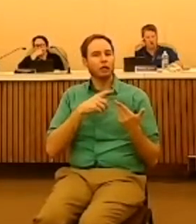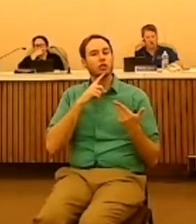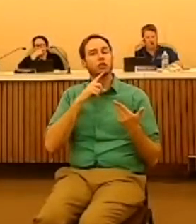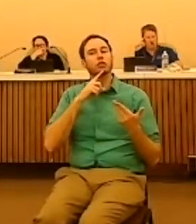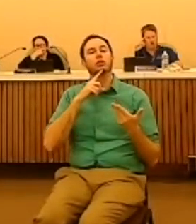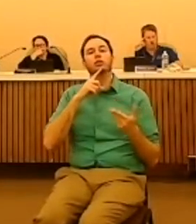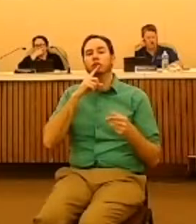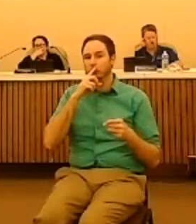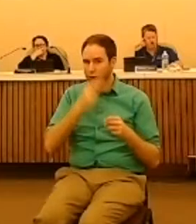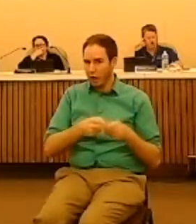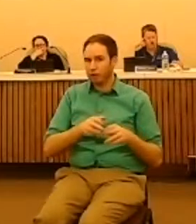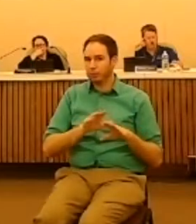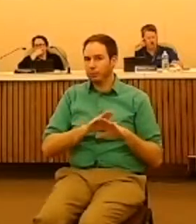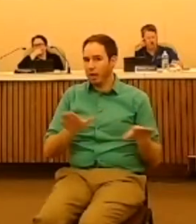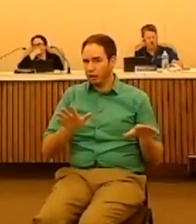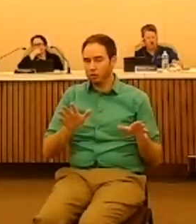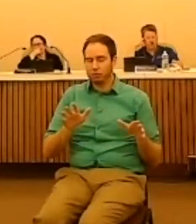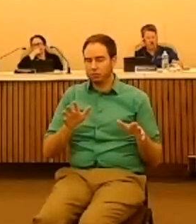about.